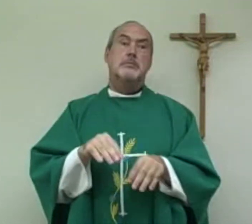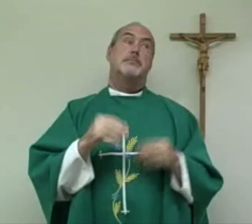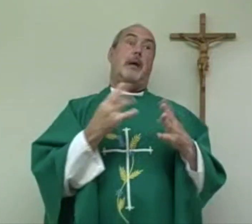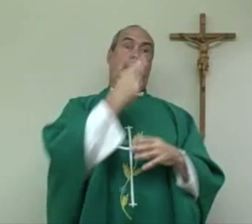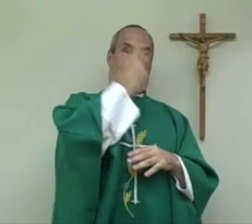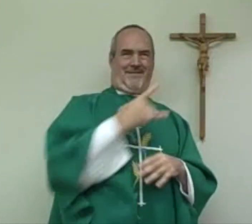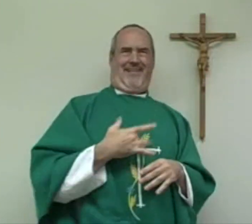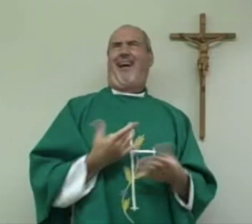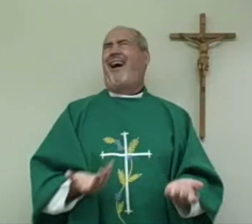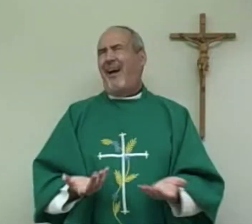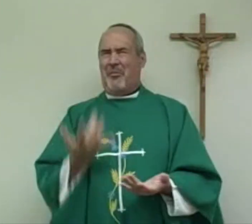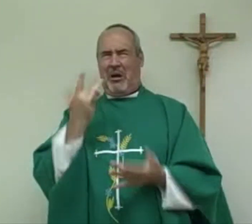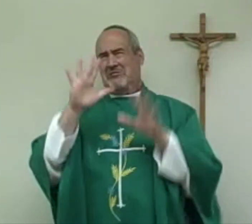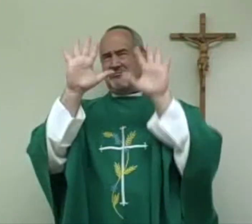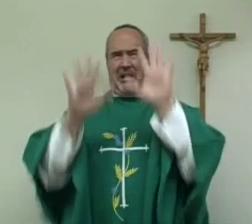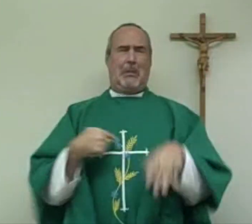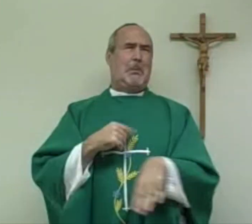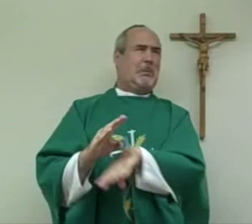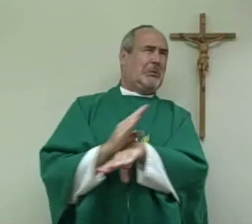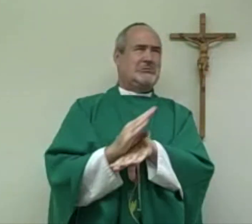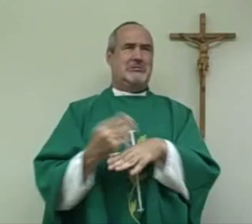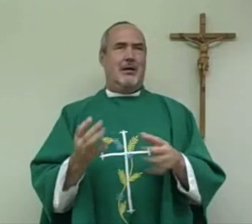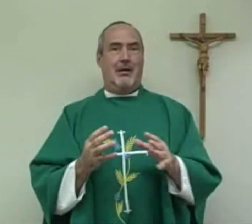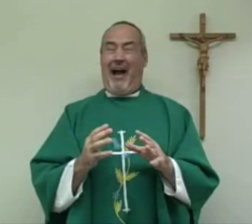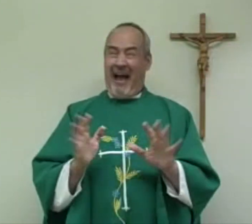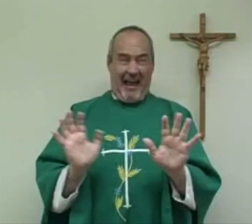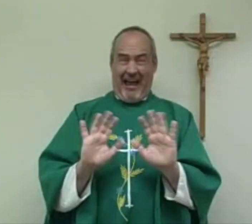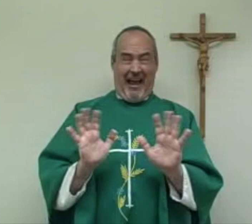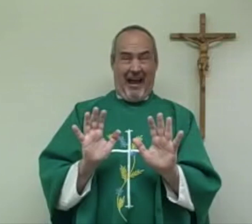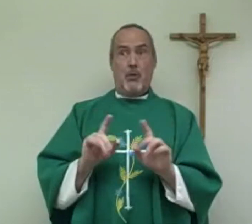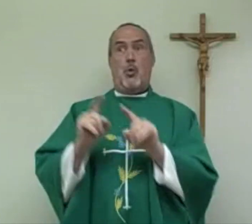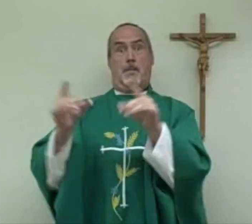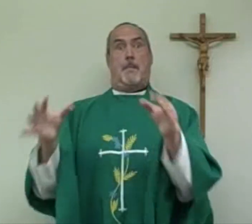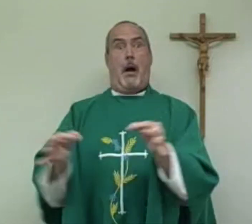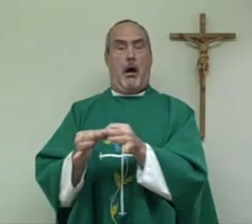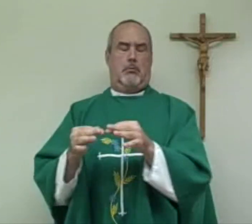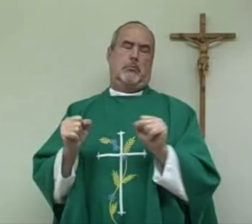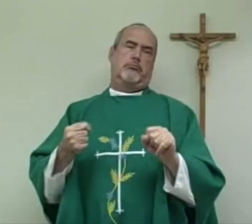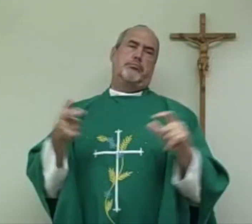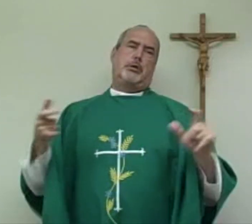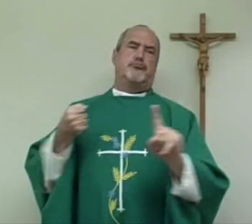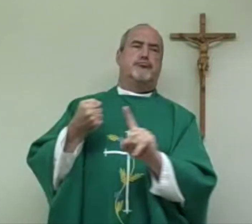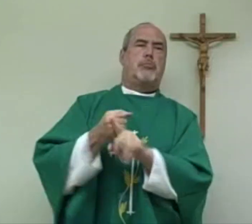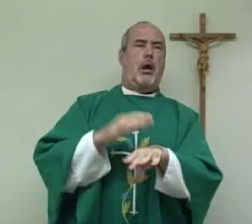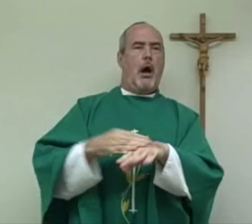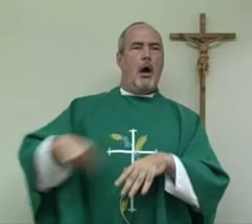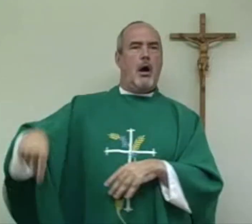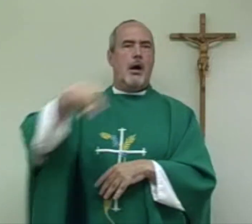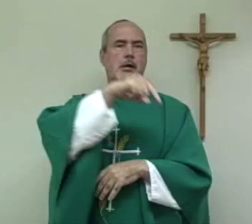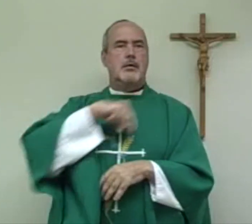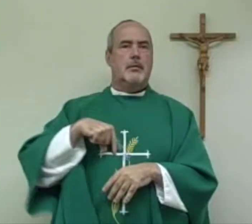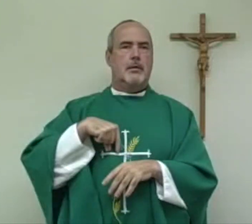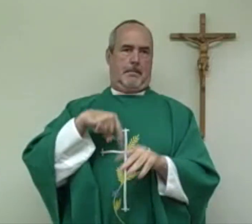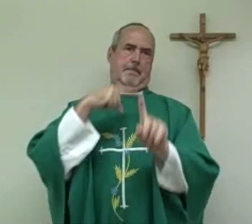Sunday, and that's important. The Catholics think, oh, why do I have to go on Sunday? I've got stuff to do. But Mass